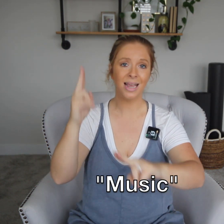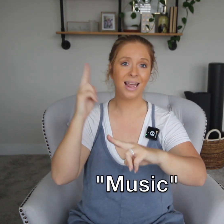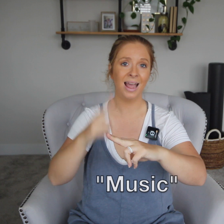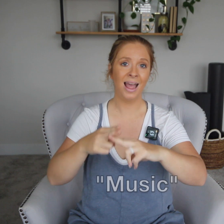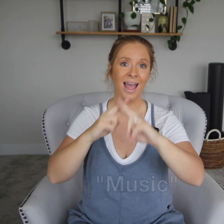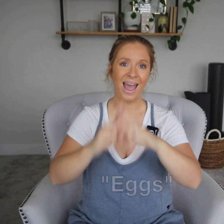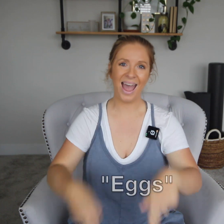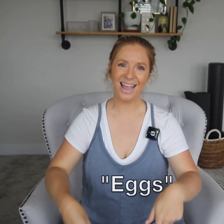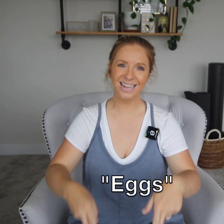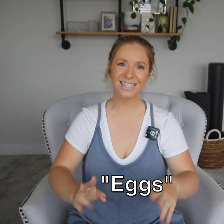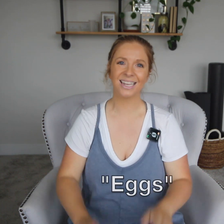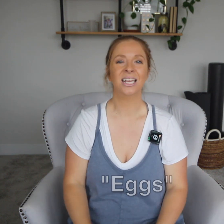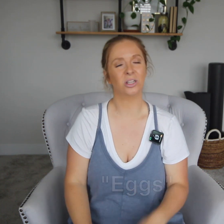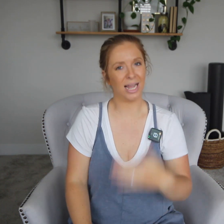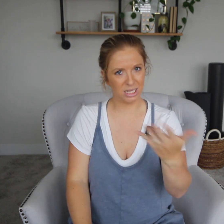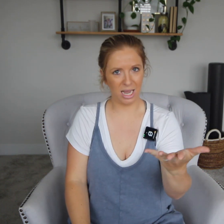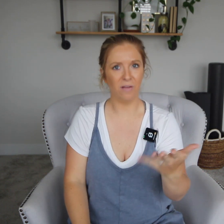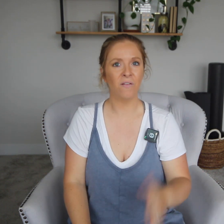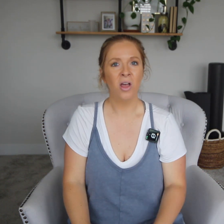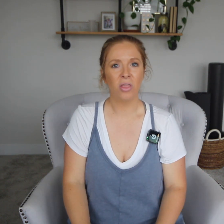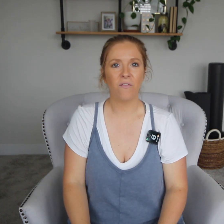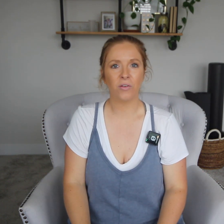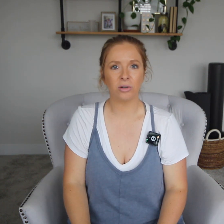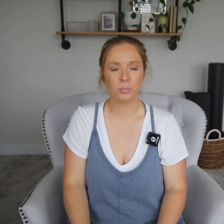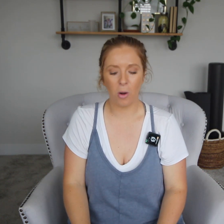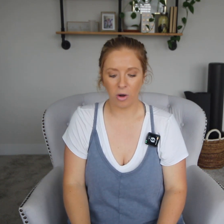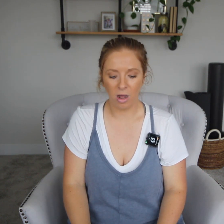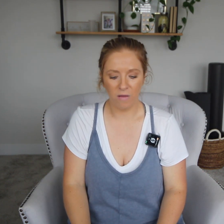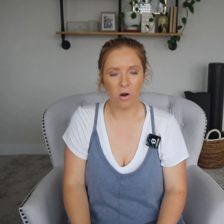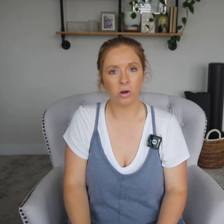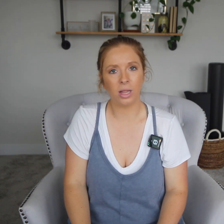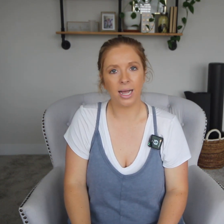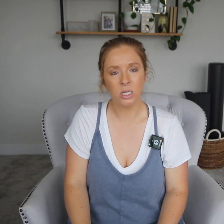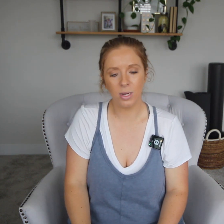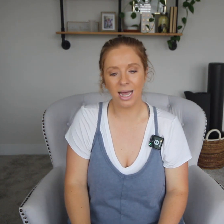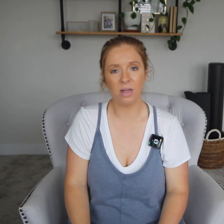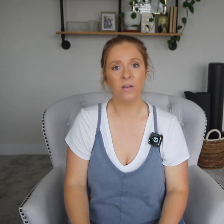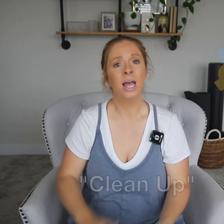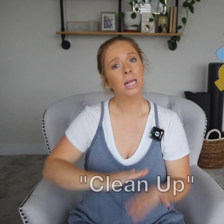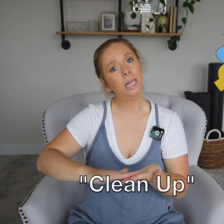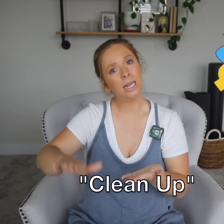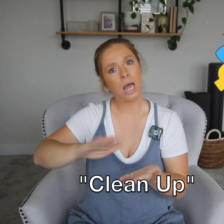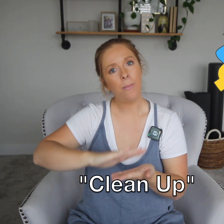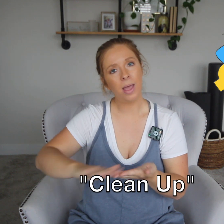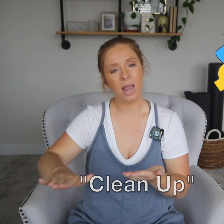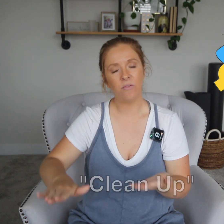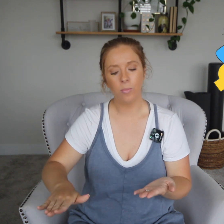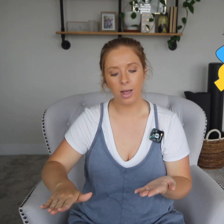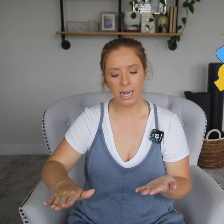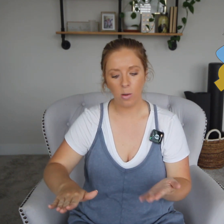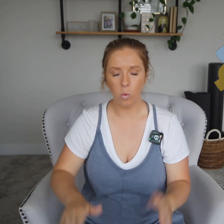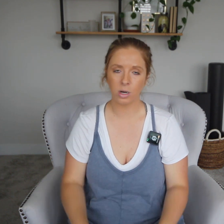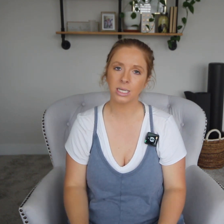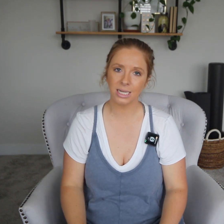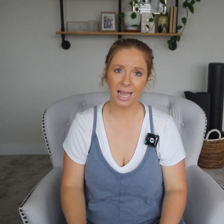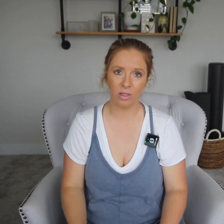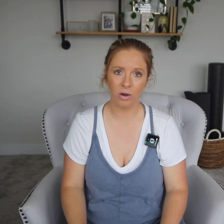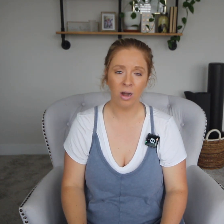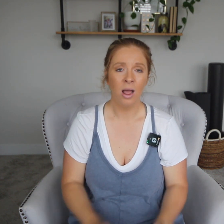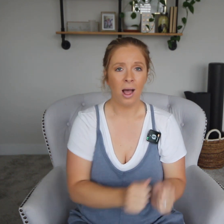music eggs. So that's kind of the first part of our class. We kind of clean up and everybody works together.